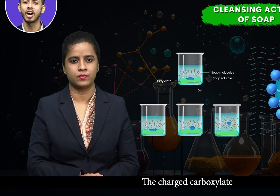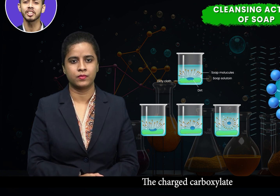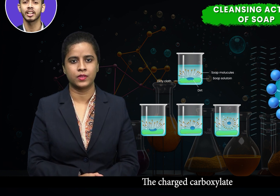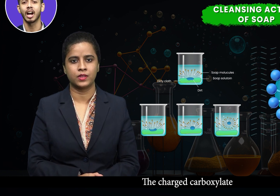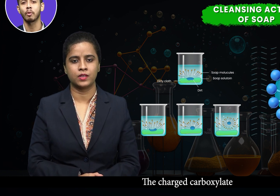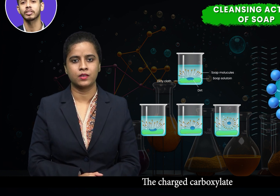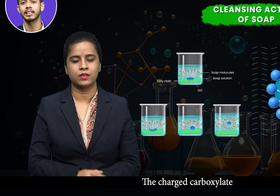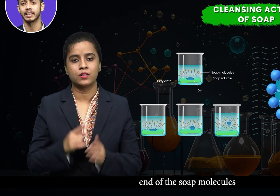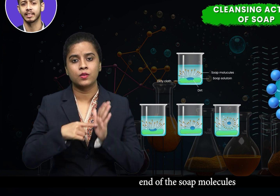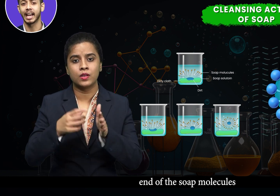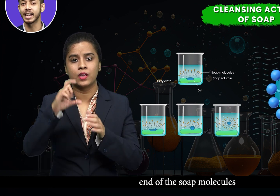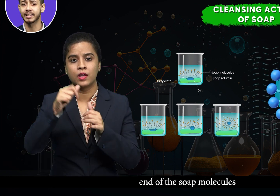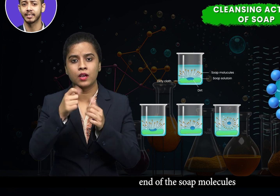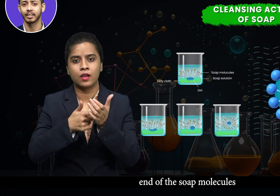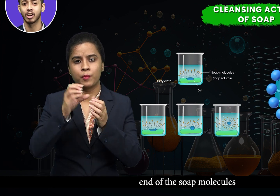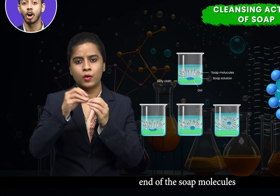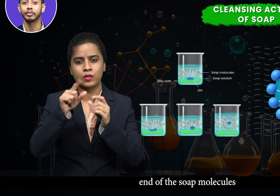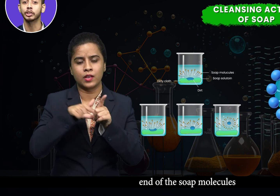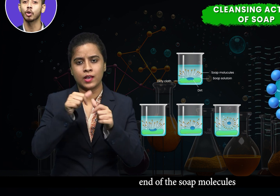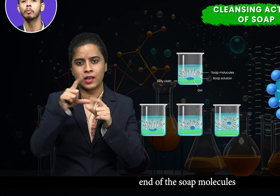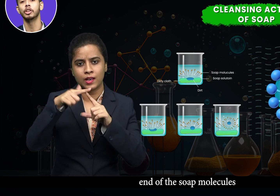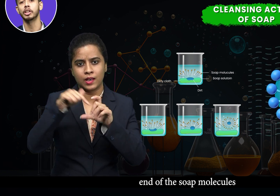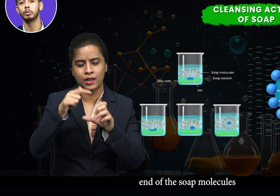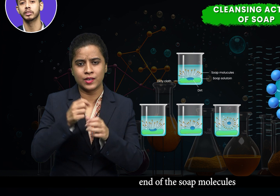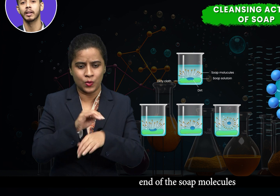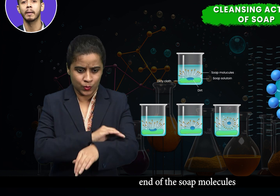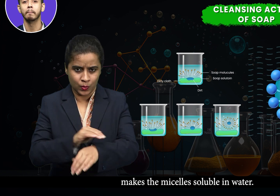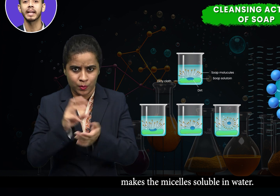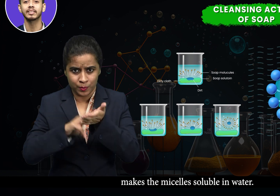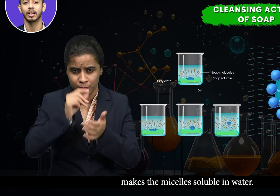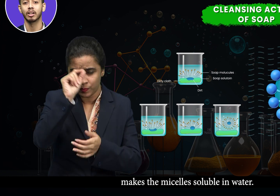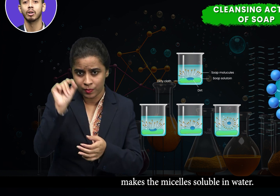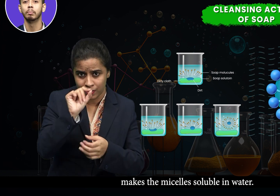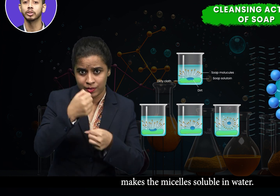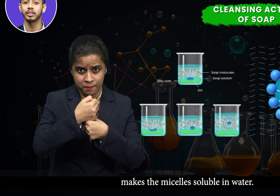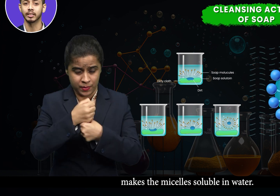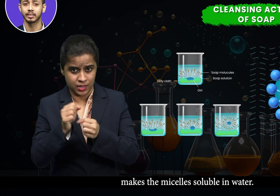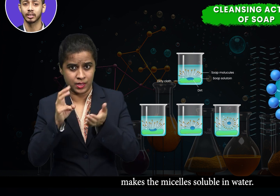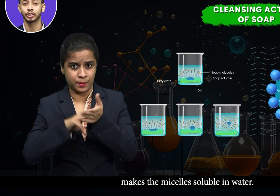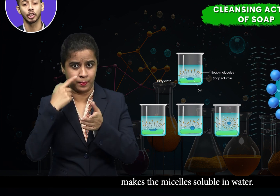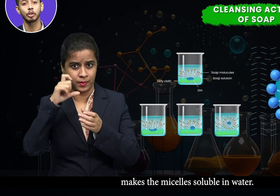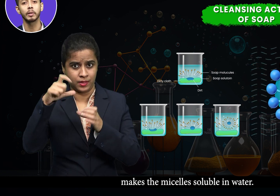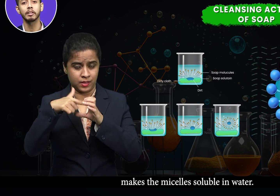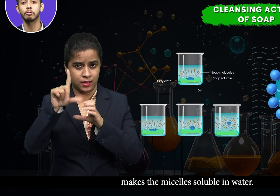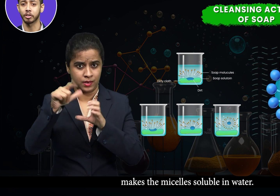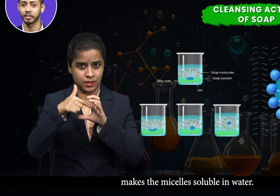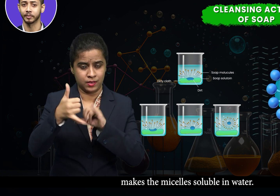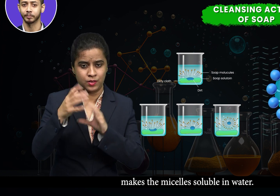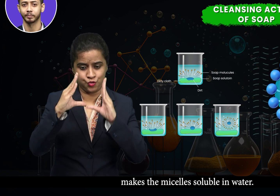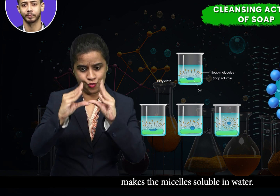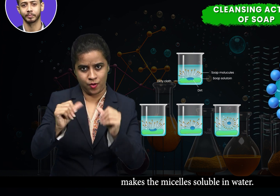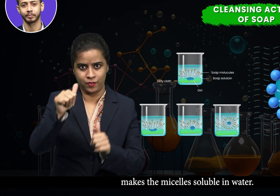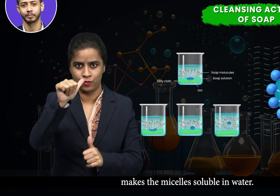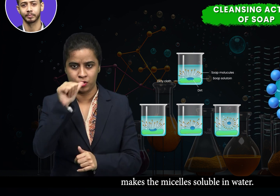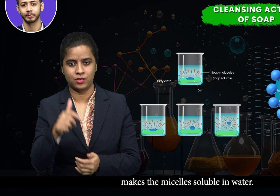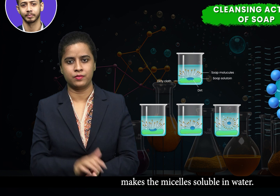The charged carboxylate end of the soap molecules makes the mucilus soluble in water.